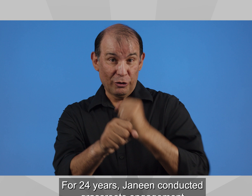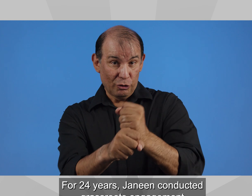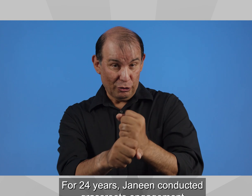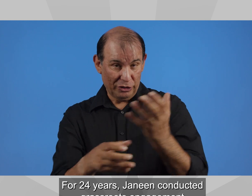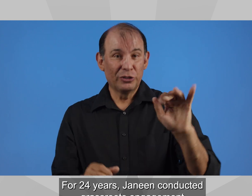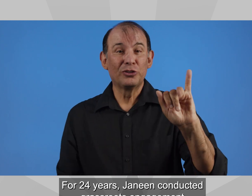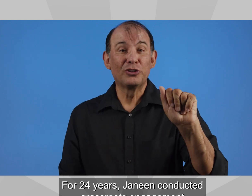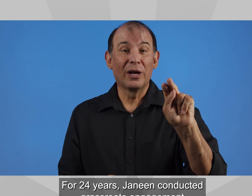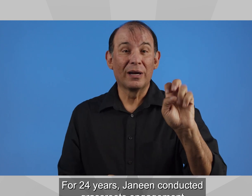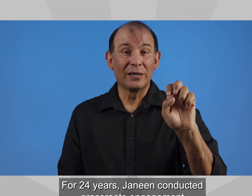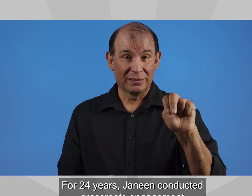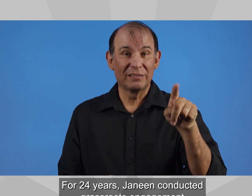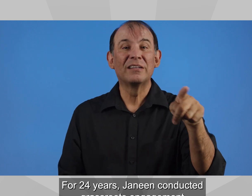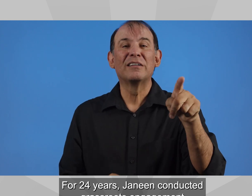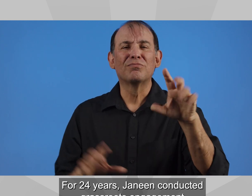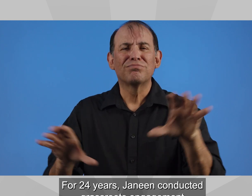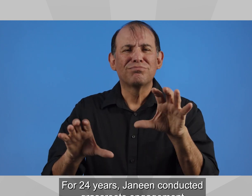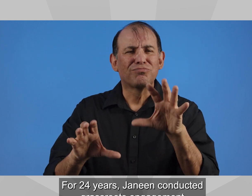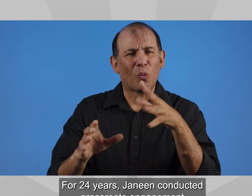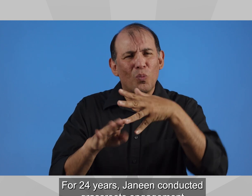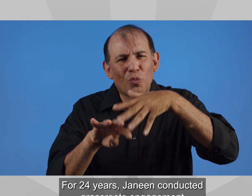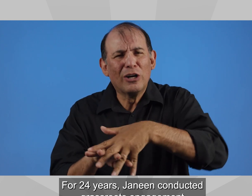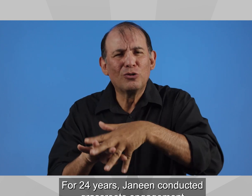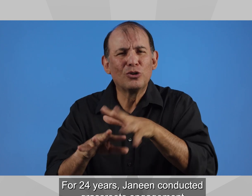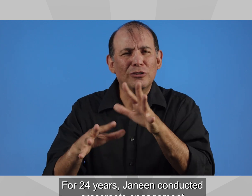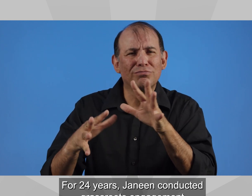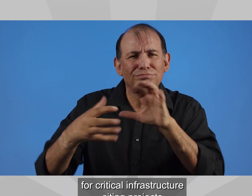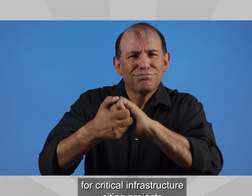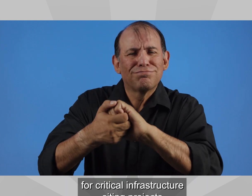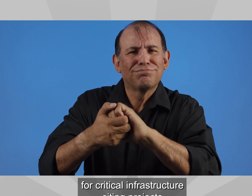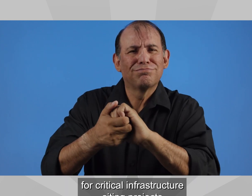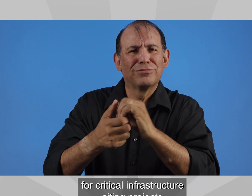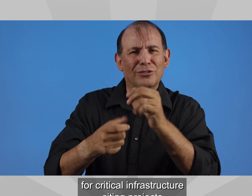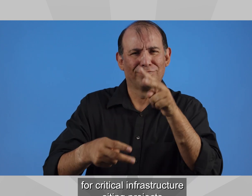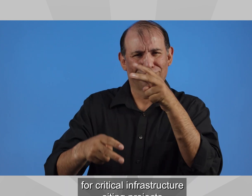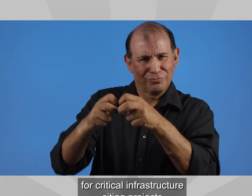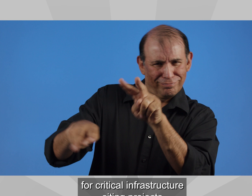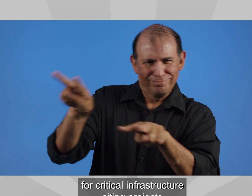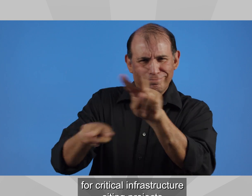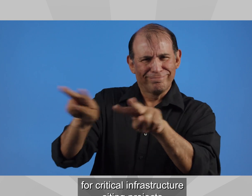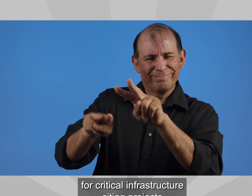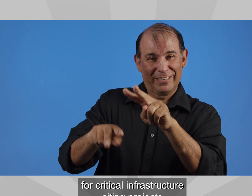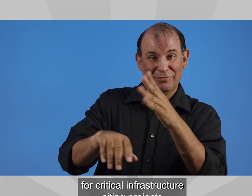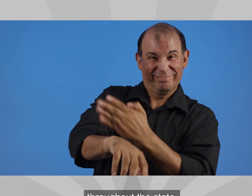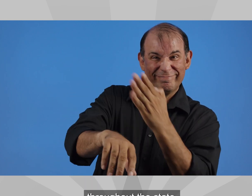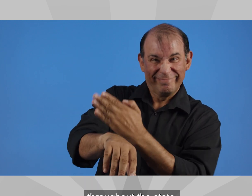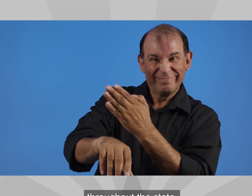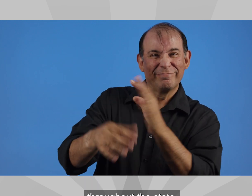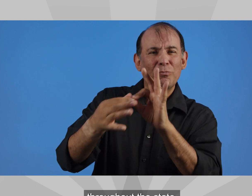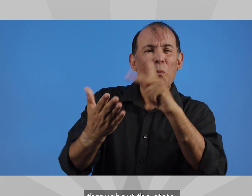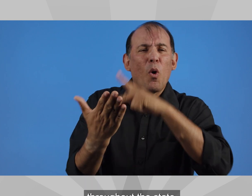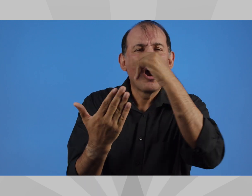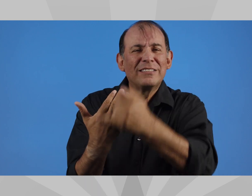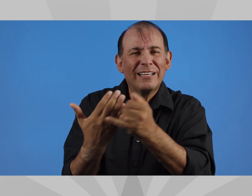For 24 years, Janeen conducted grassroots engagement for critical infrastructure siting projects throughout